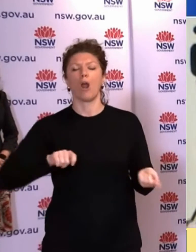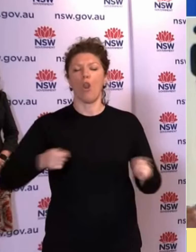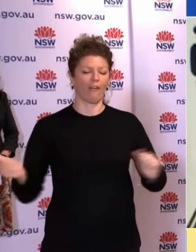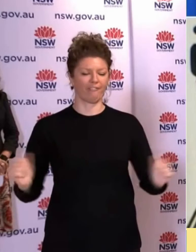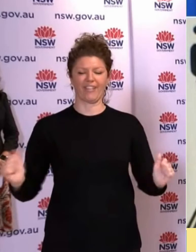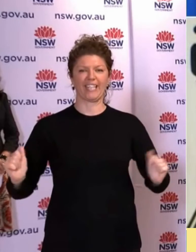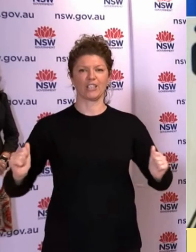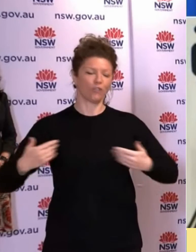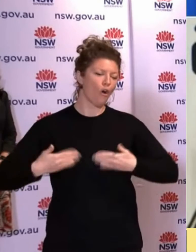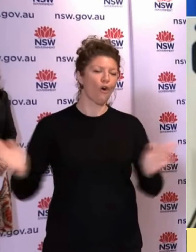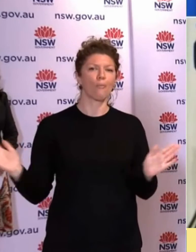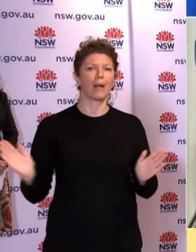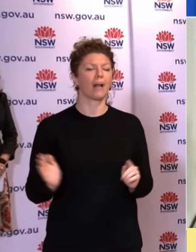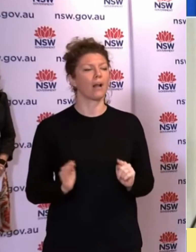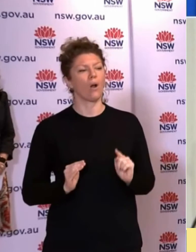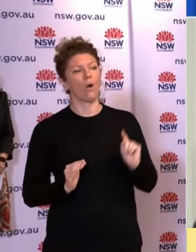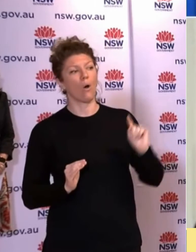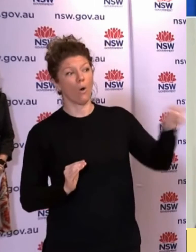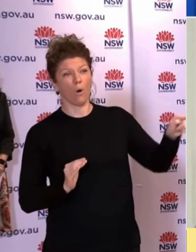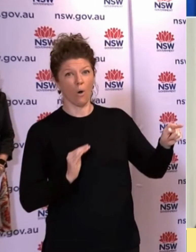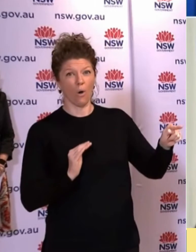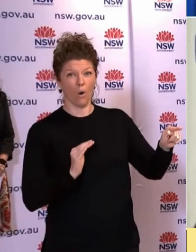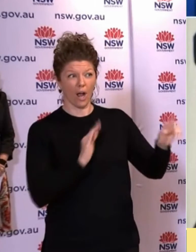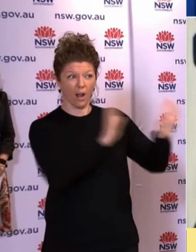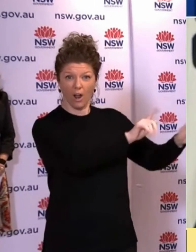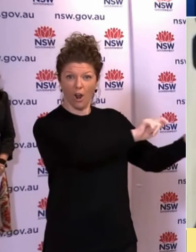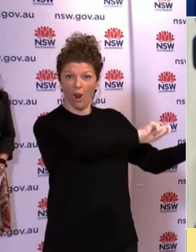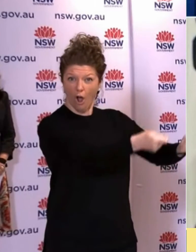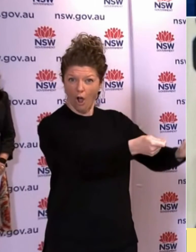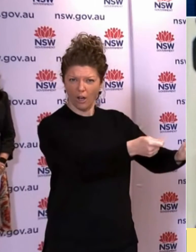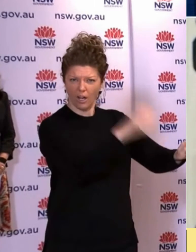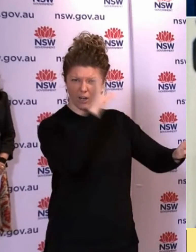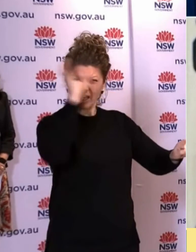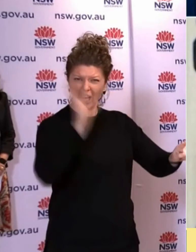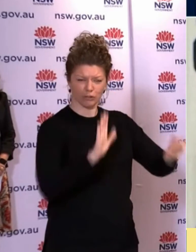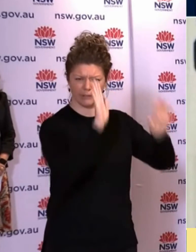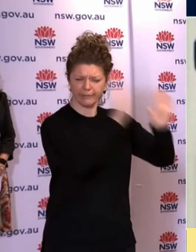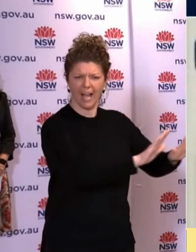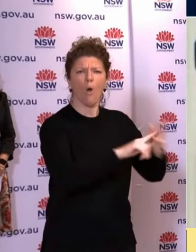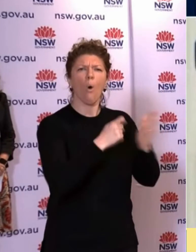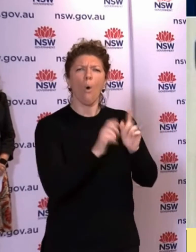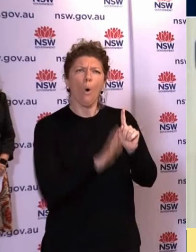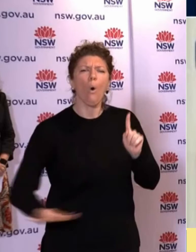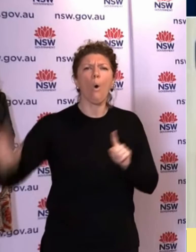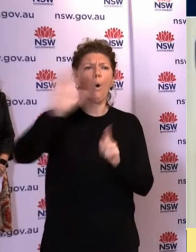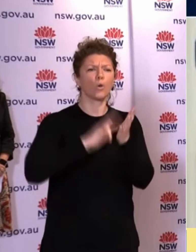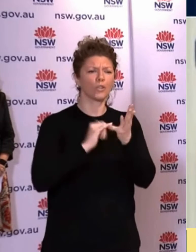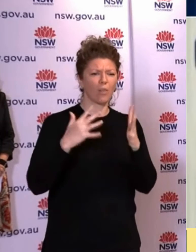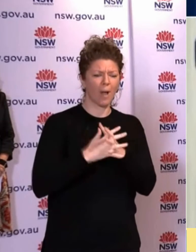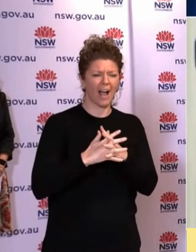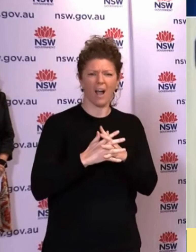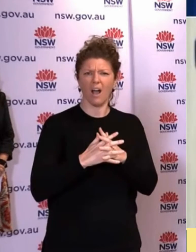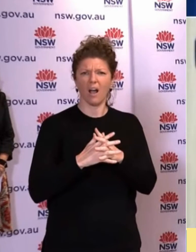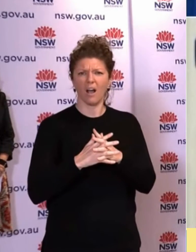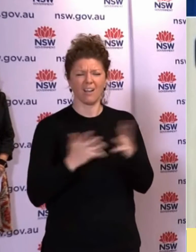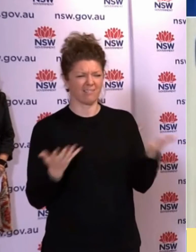in Sydney, or do we need to get 80% coverage across the entire state for the whole state to open up? Can you open up Sydney but